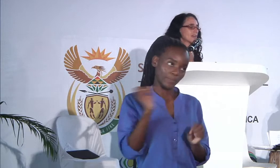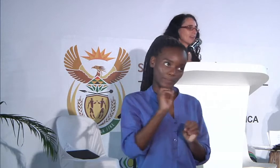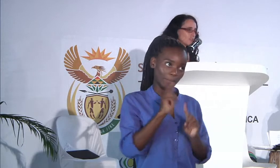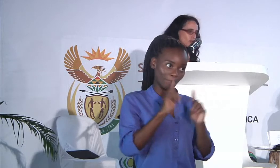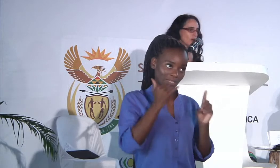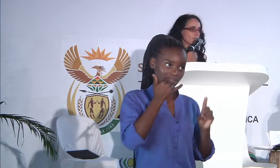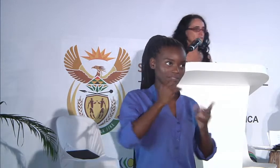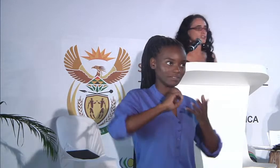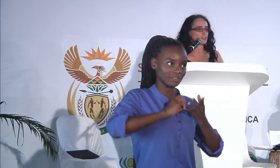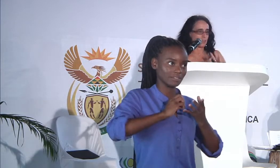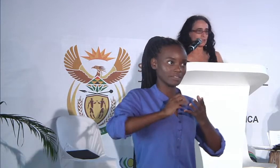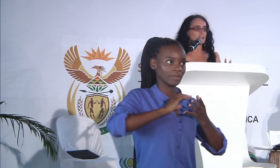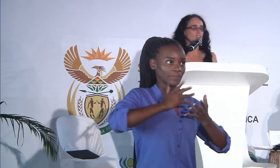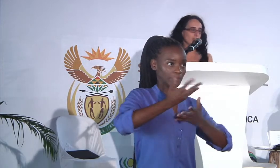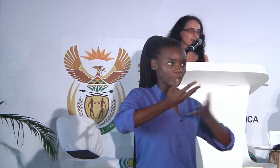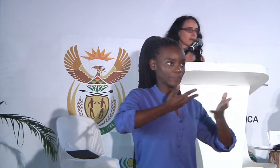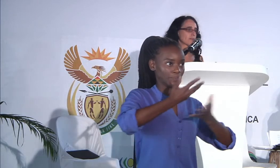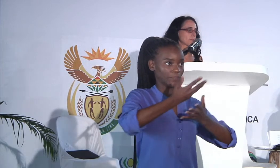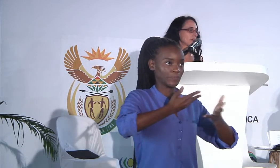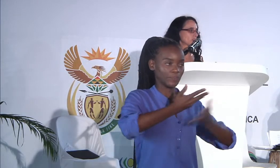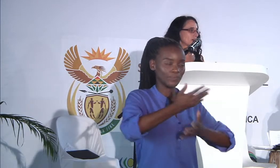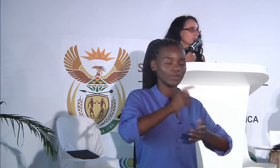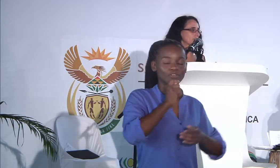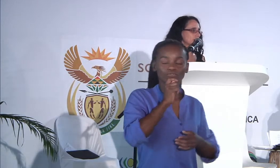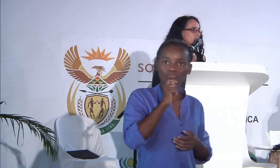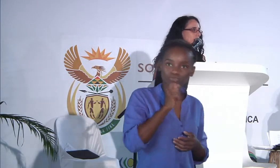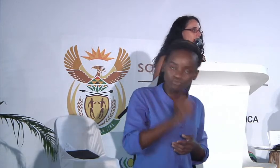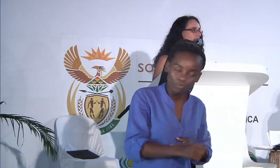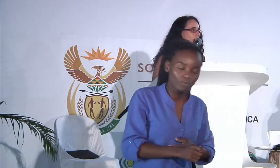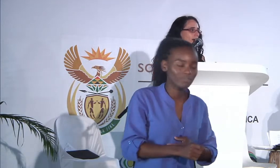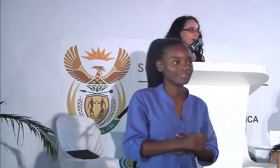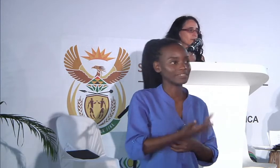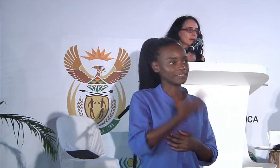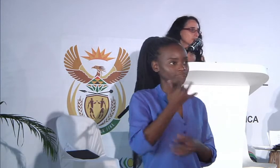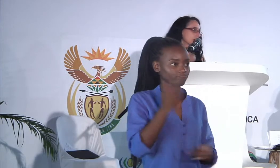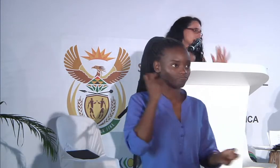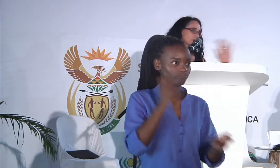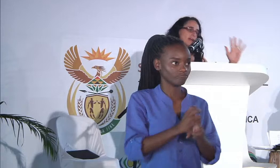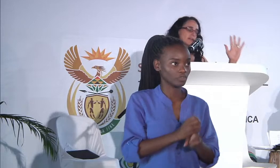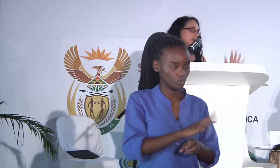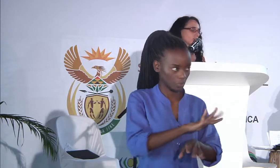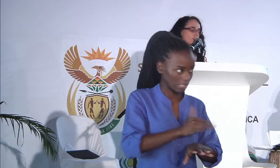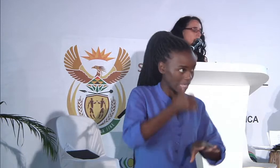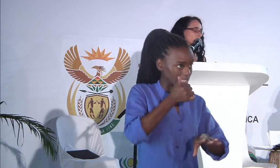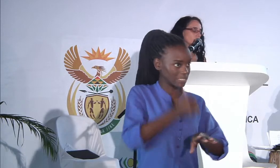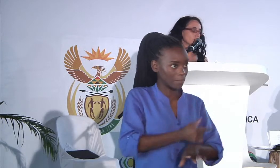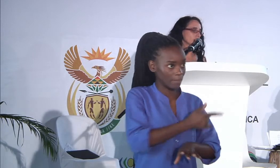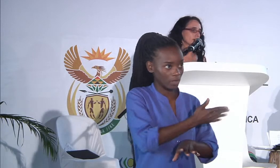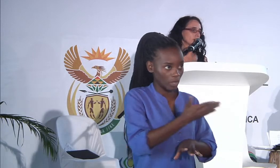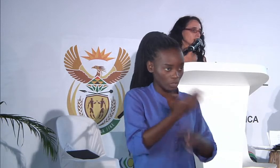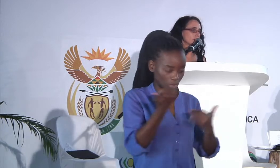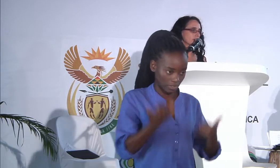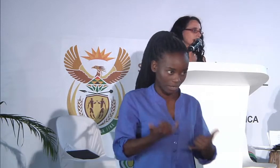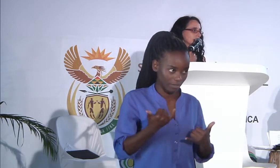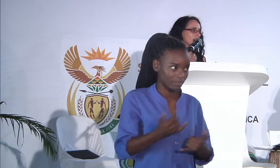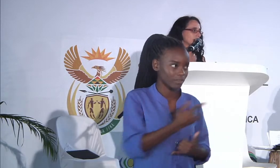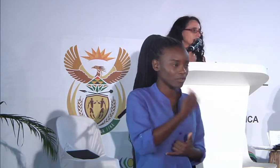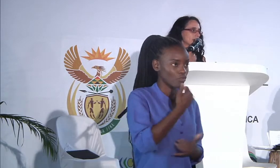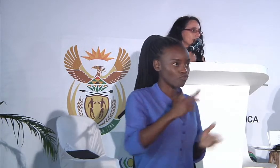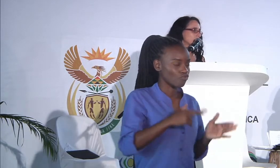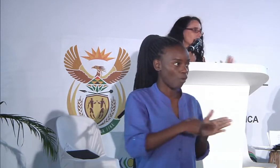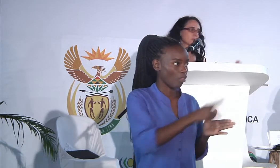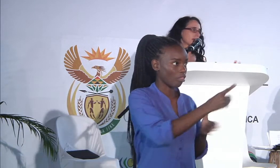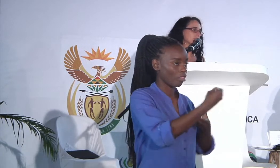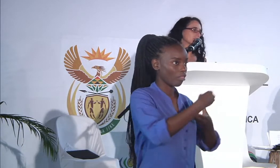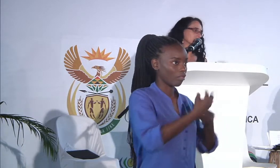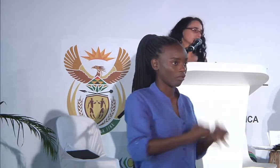a craft to get this together and to have it functioning. And Michael has played an incredible role in doing that, and